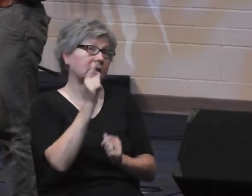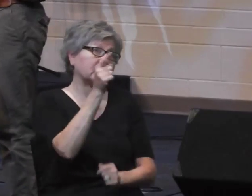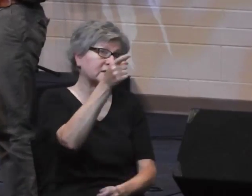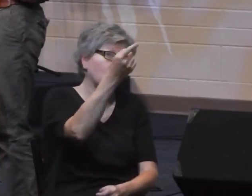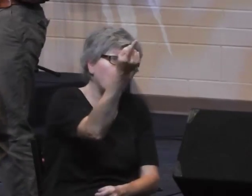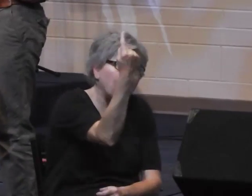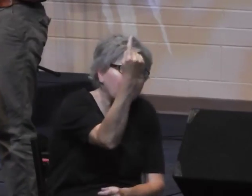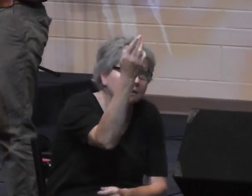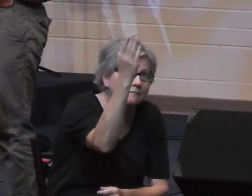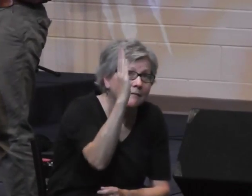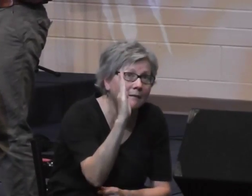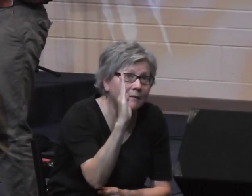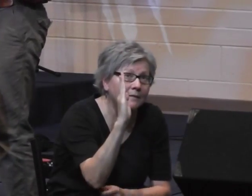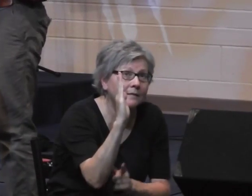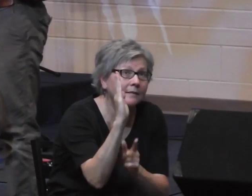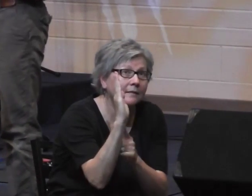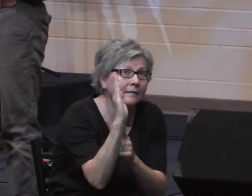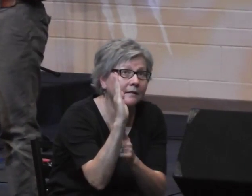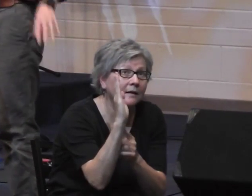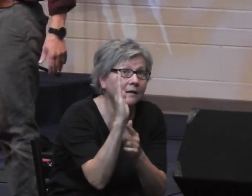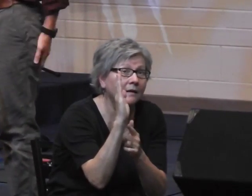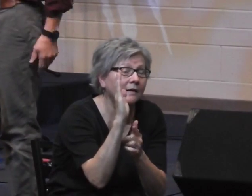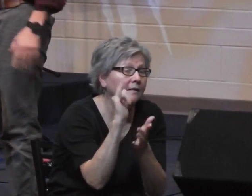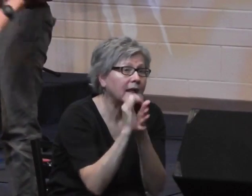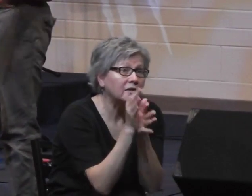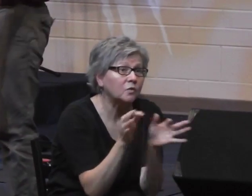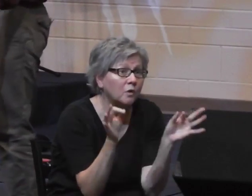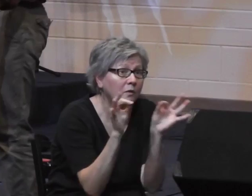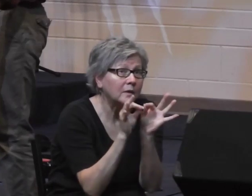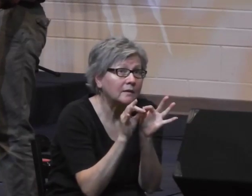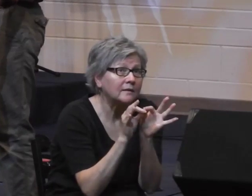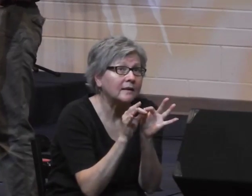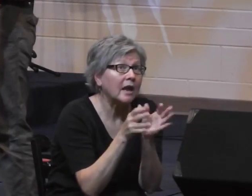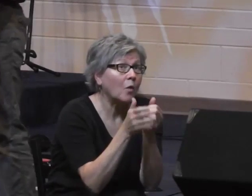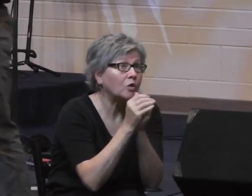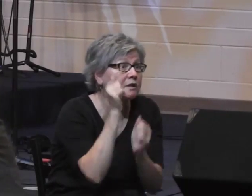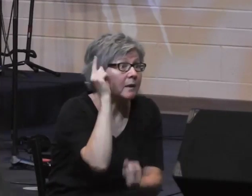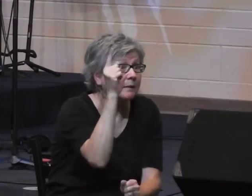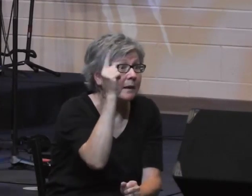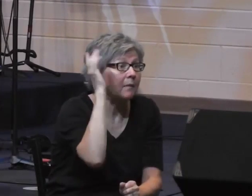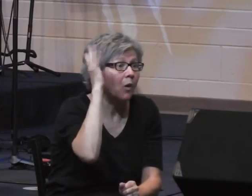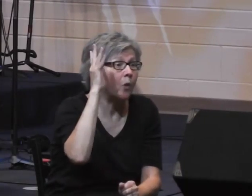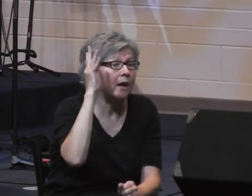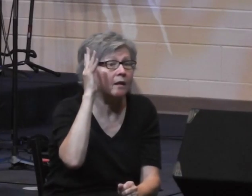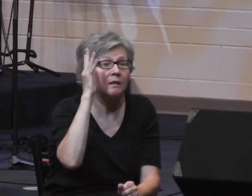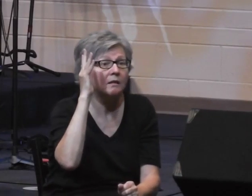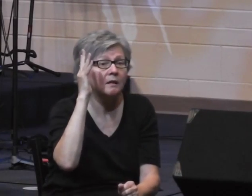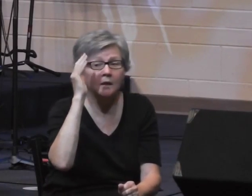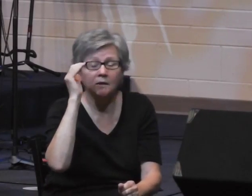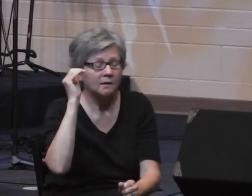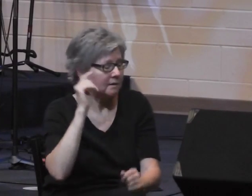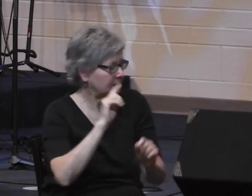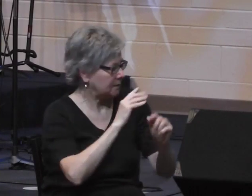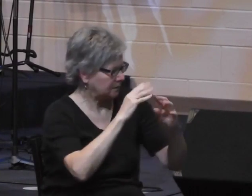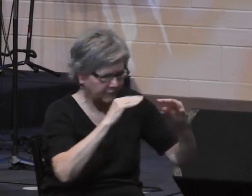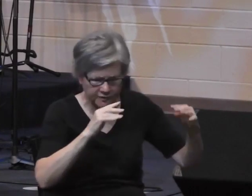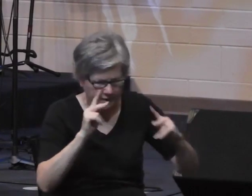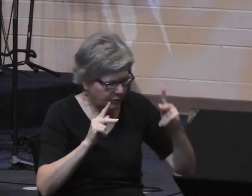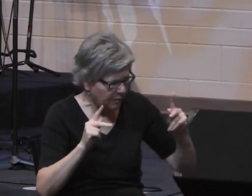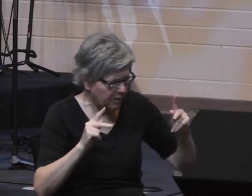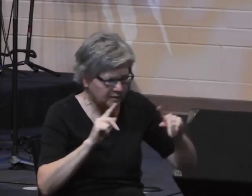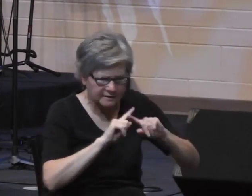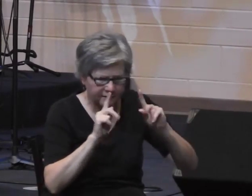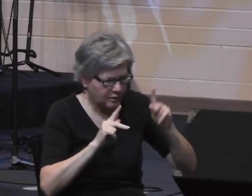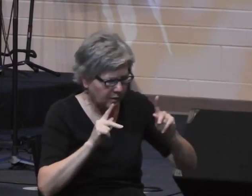worshiping is that it brings together people who are otherwise divided. Fortunately, in America, we have no division today, so that is